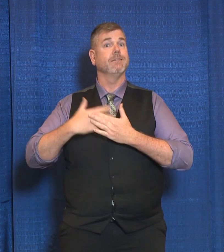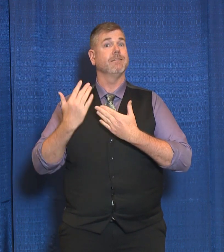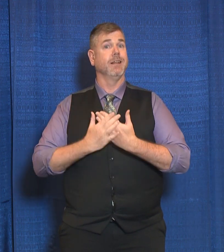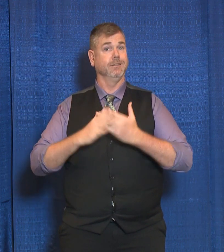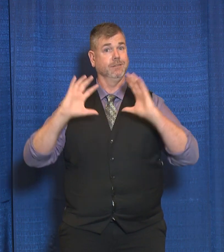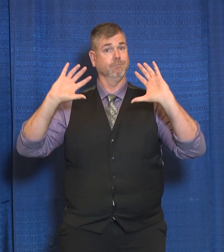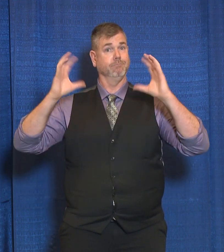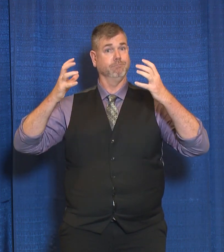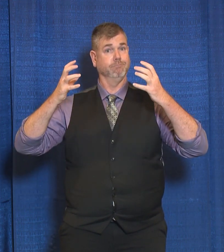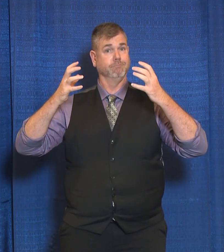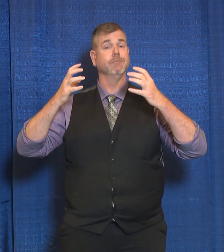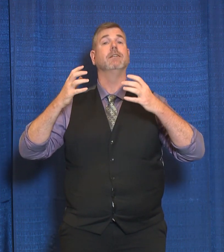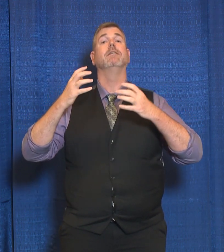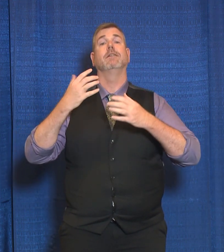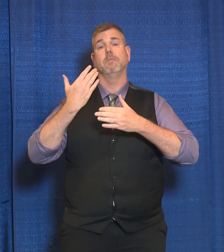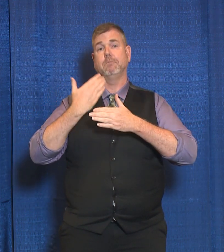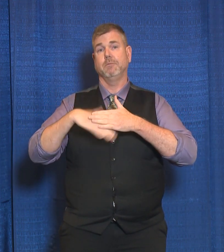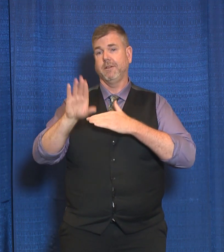Date of birth.